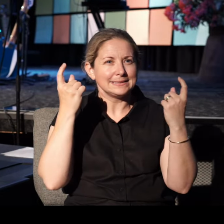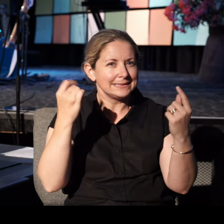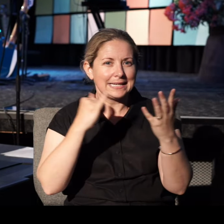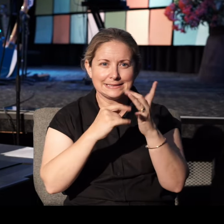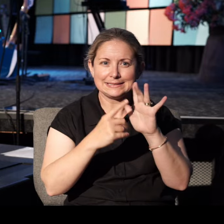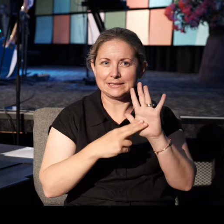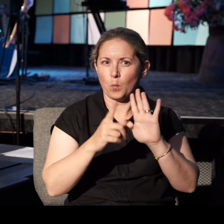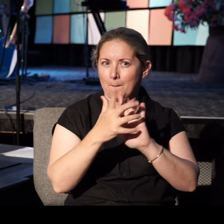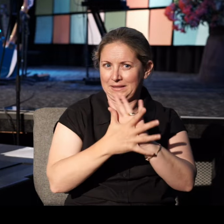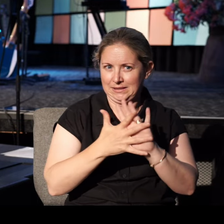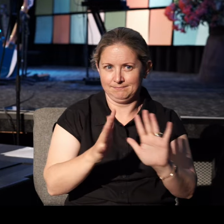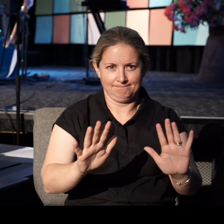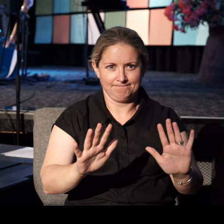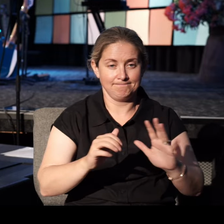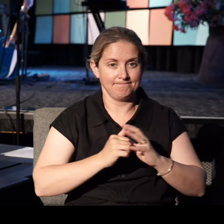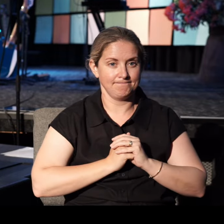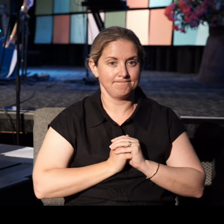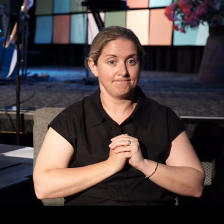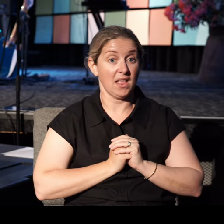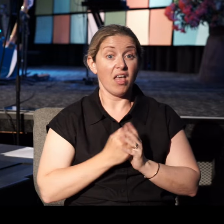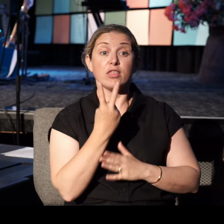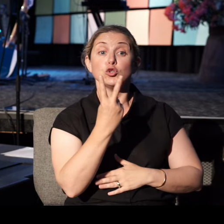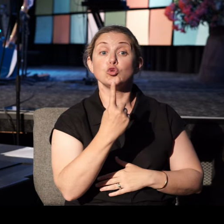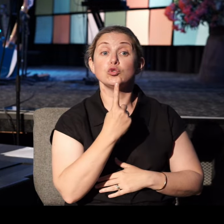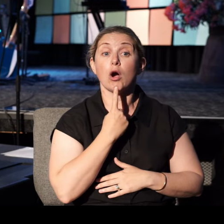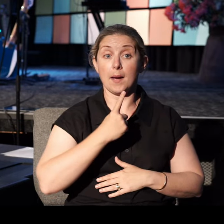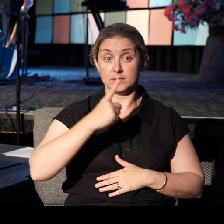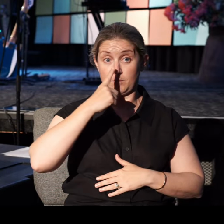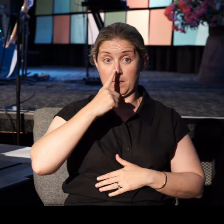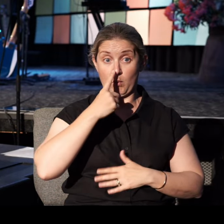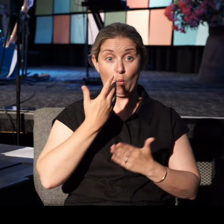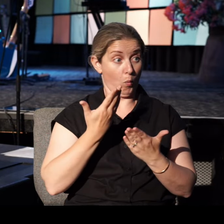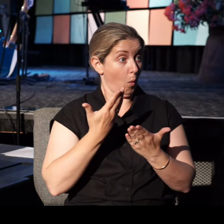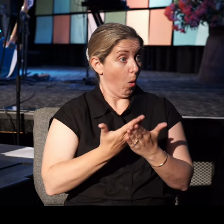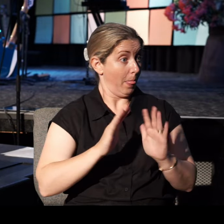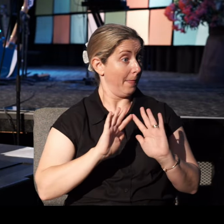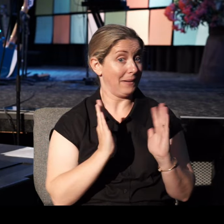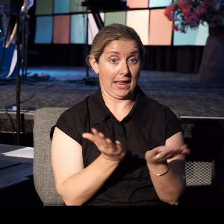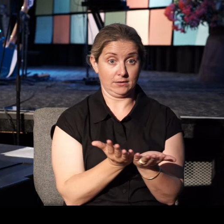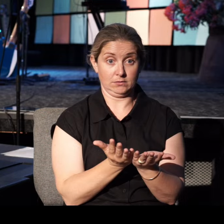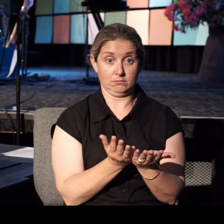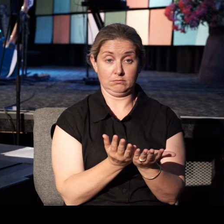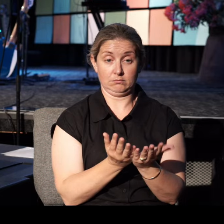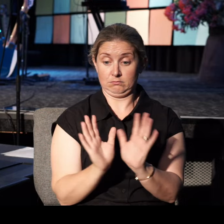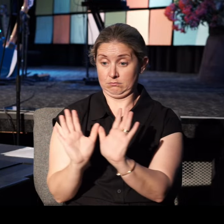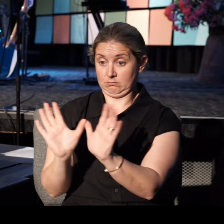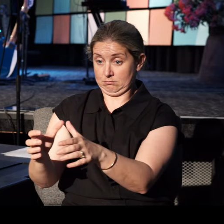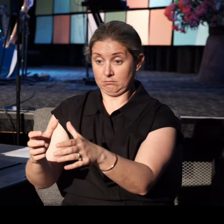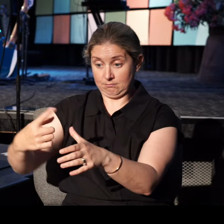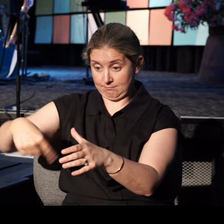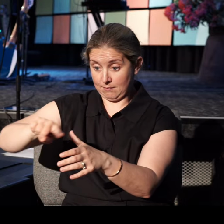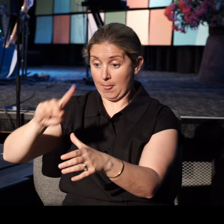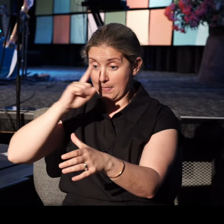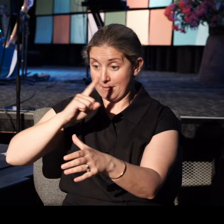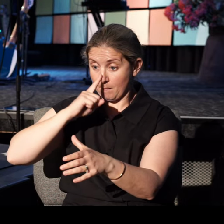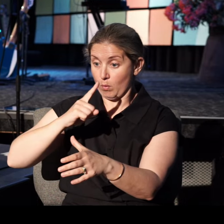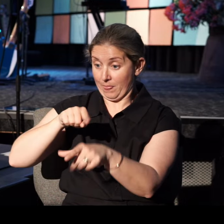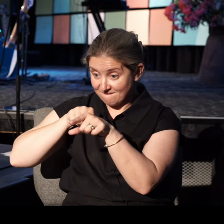planet. There are those who live under the rule of God, inside his kingly